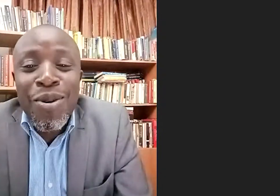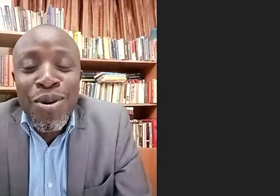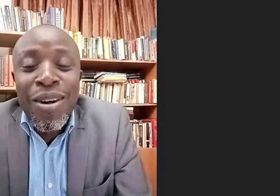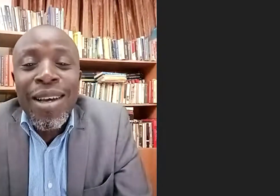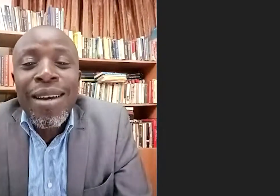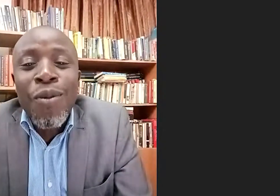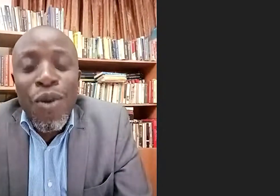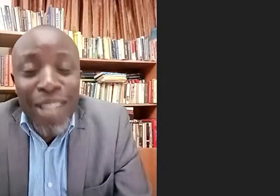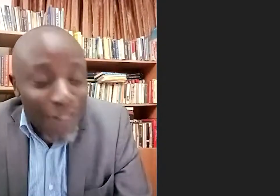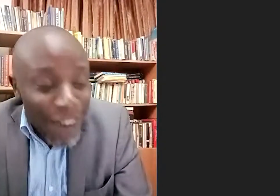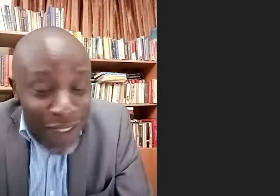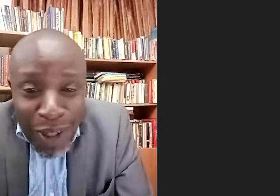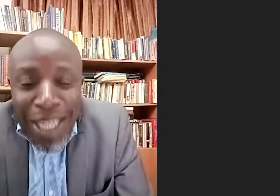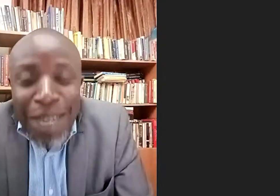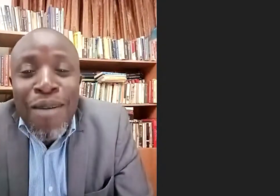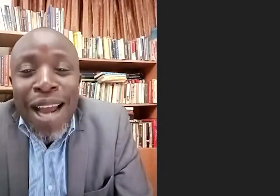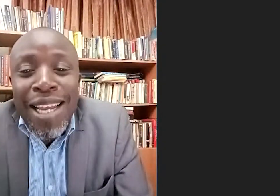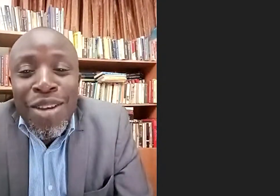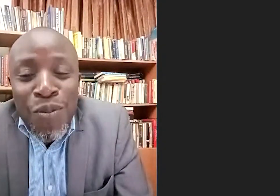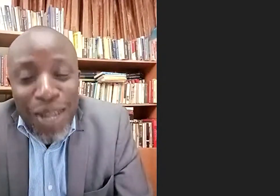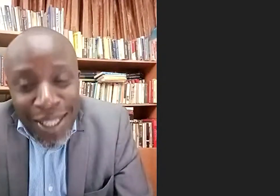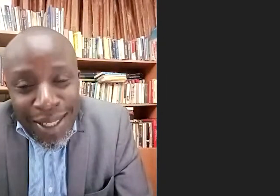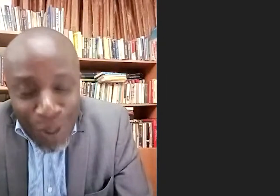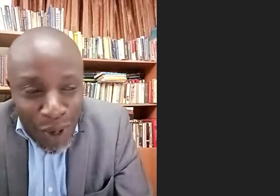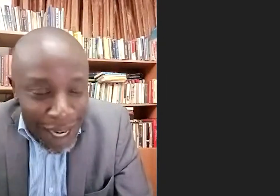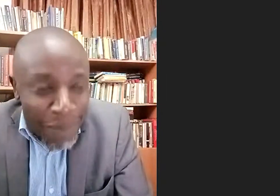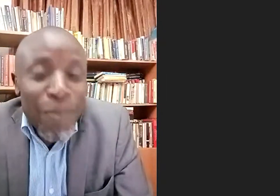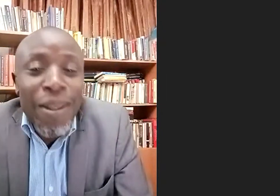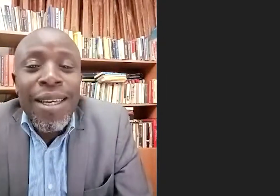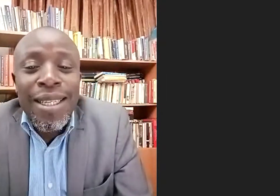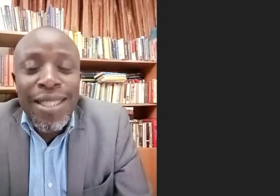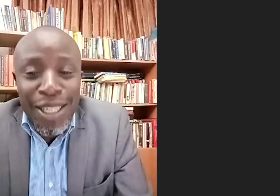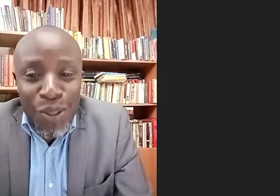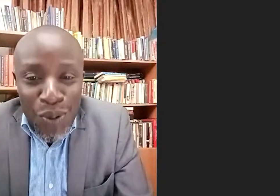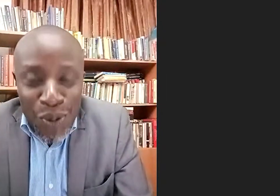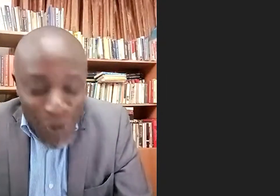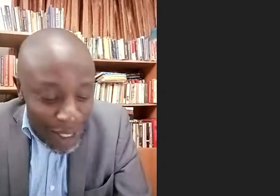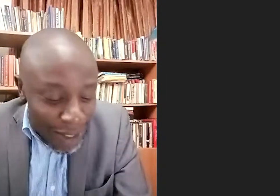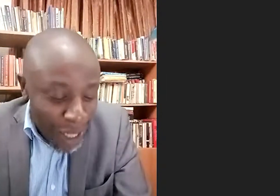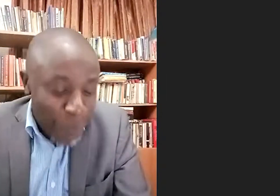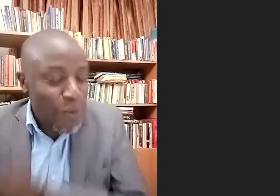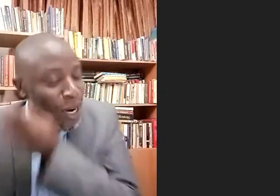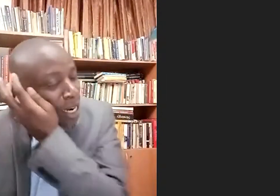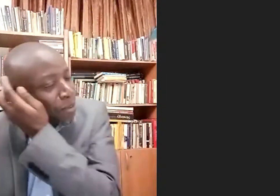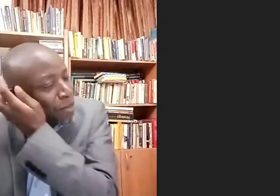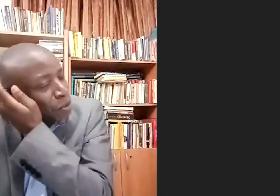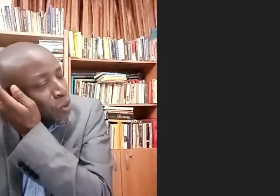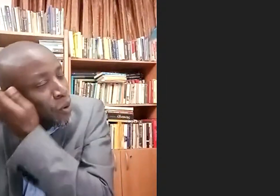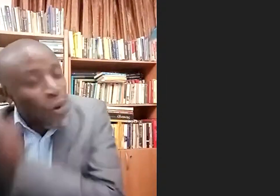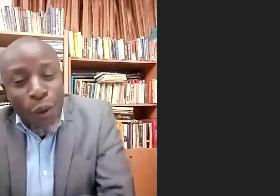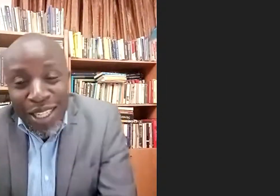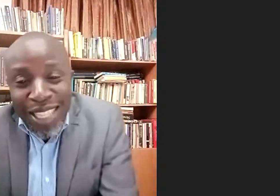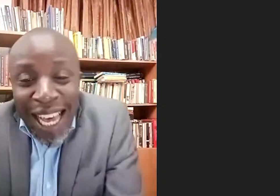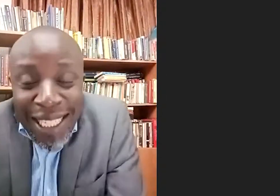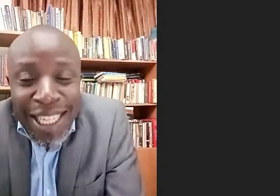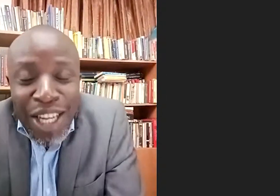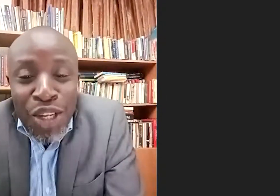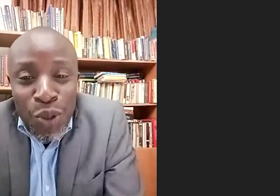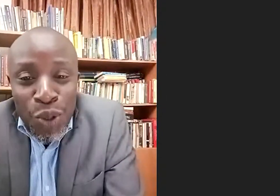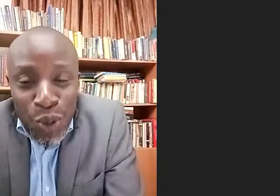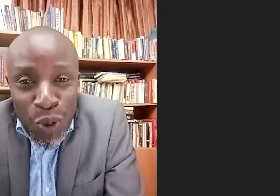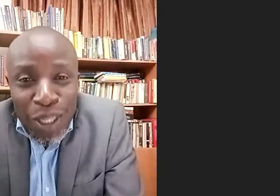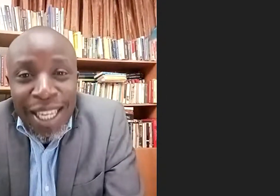to crack that code. Mr. James Karundu is, by the way, a mathematician, but he has spread his wings to